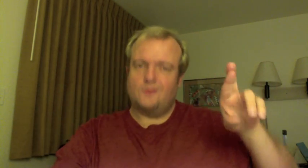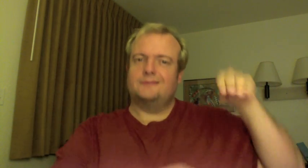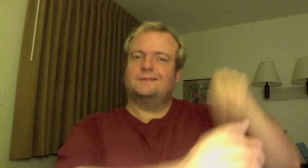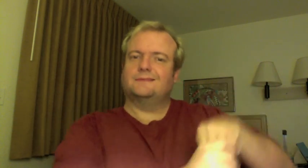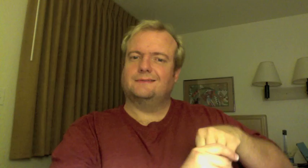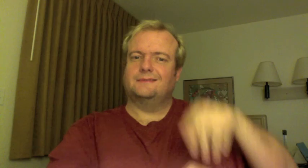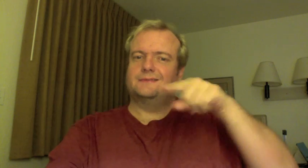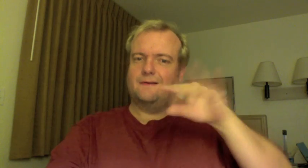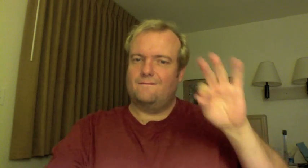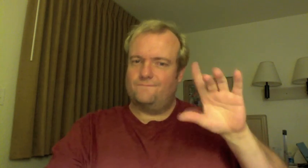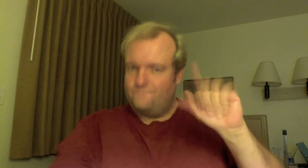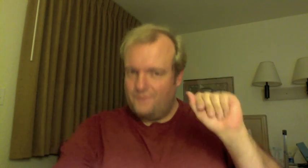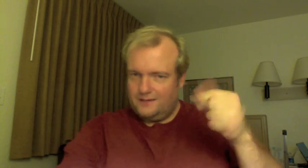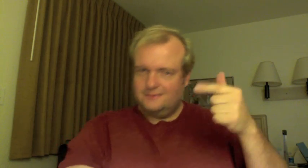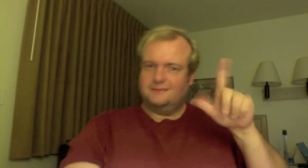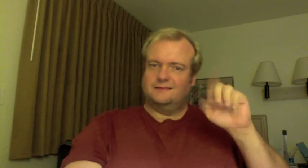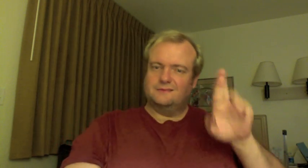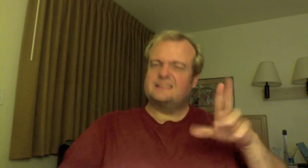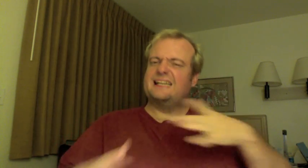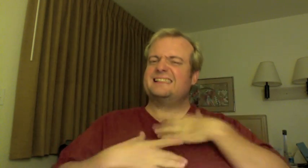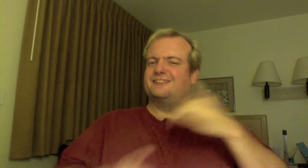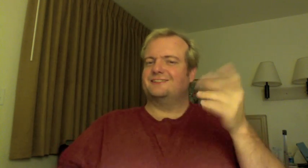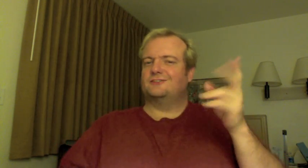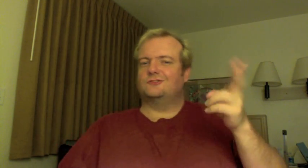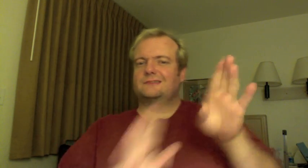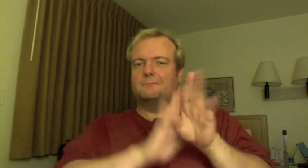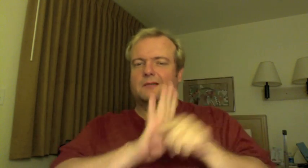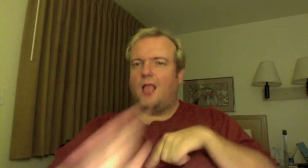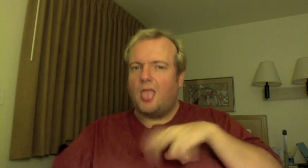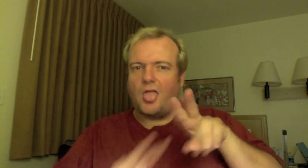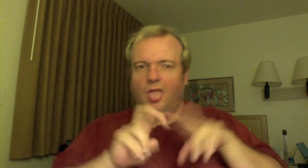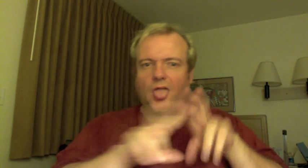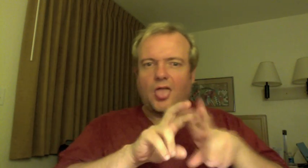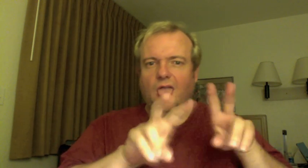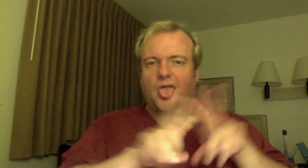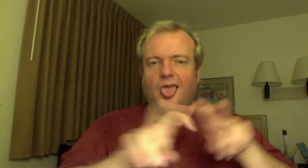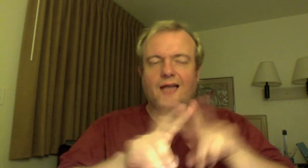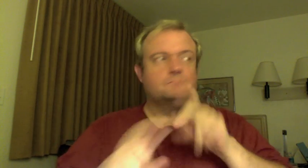but also more eco-friendly, since it will require less steel.